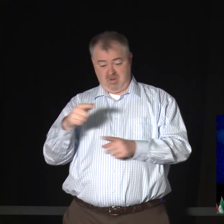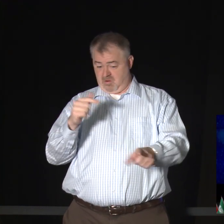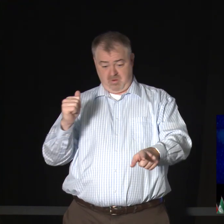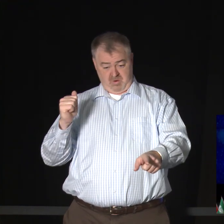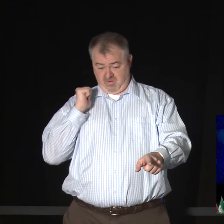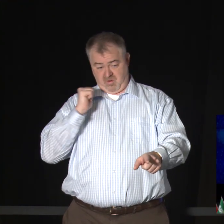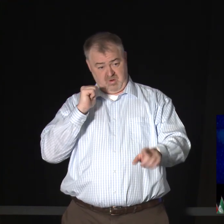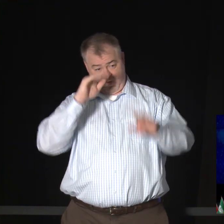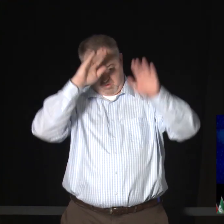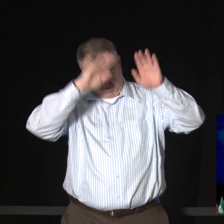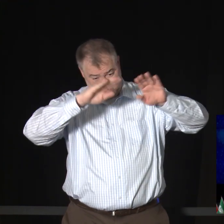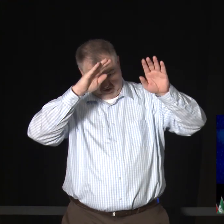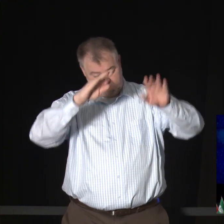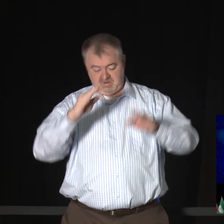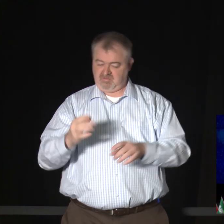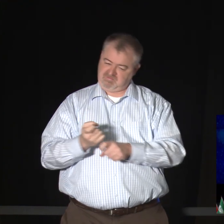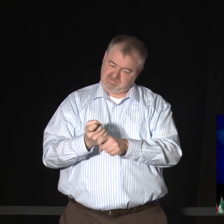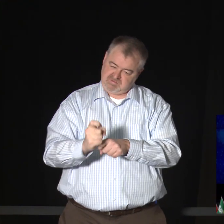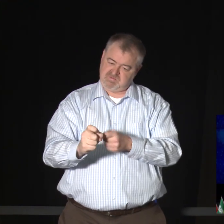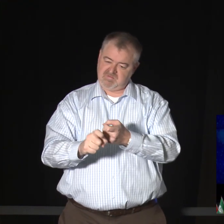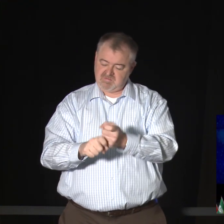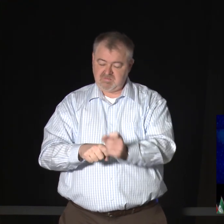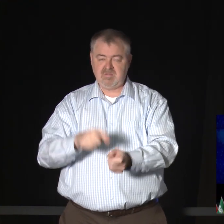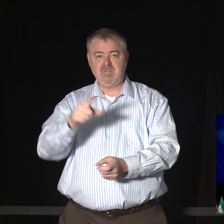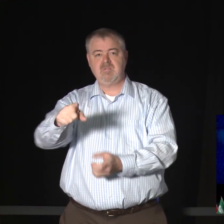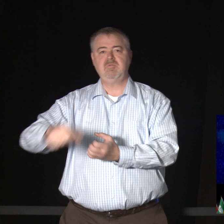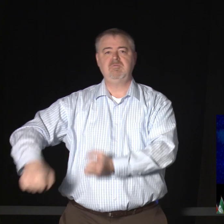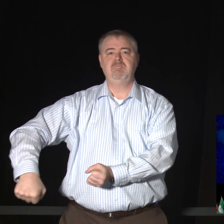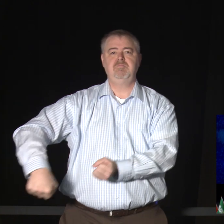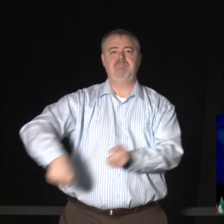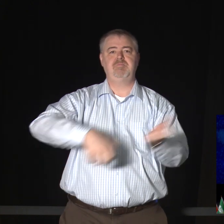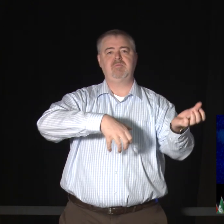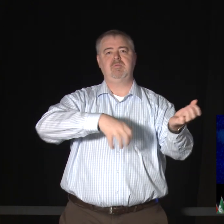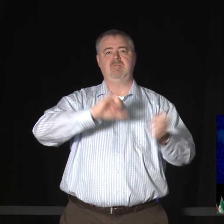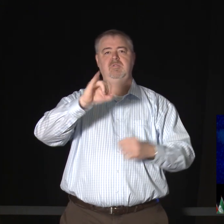him divine honors. He exiled John.